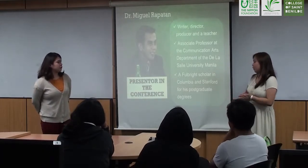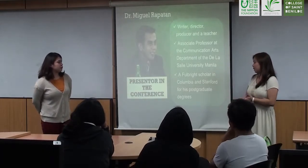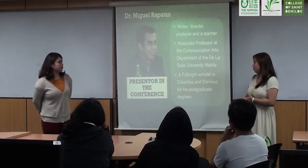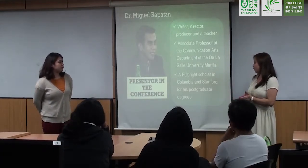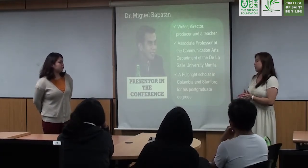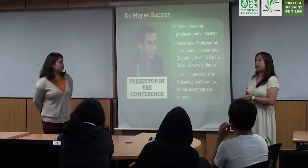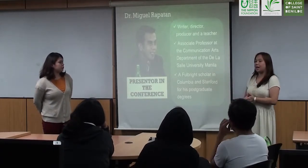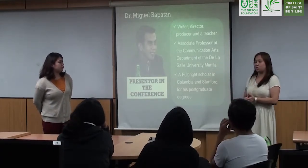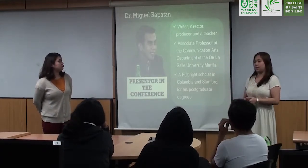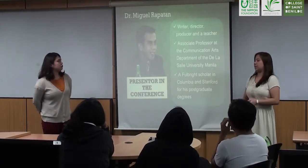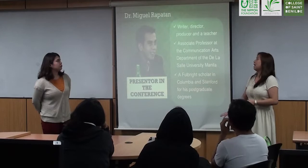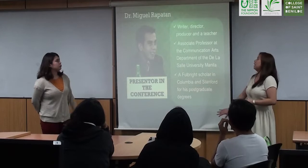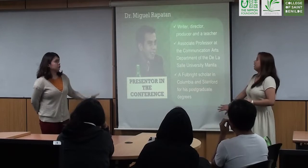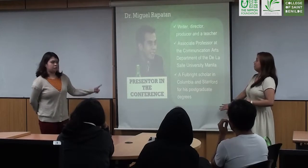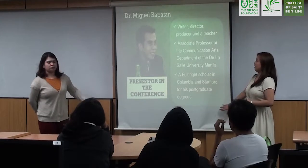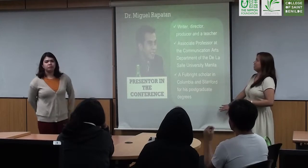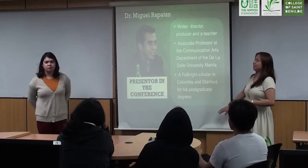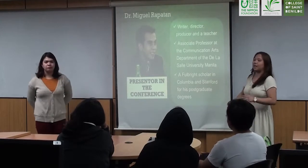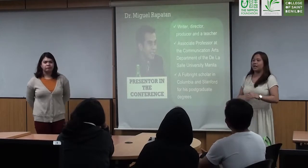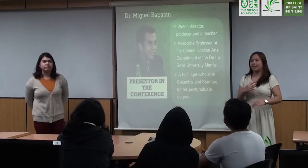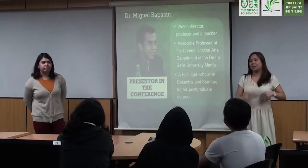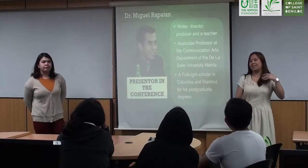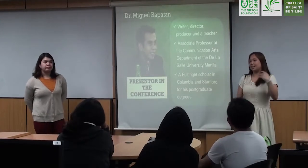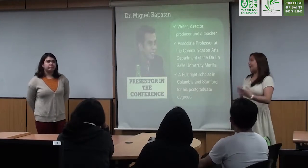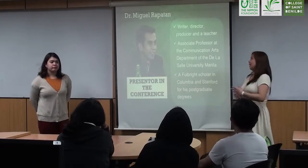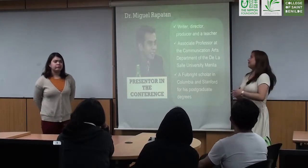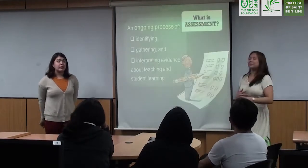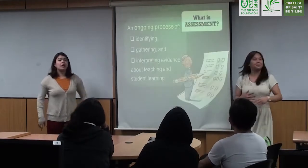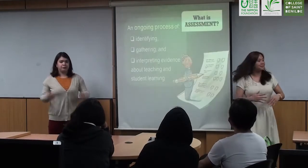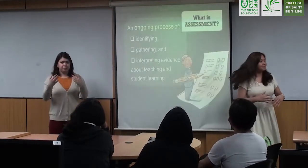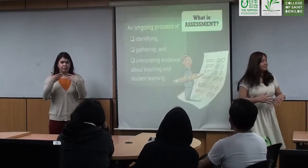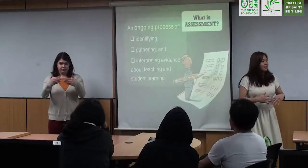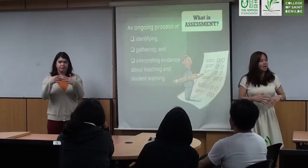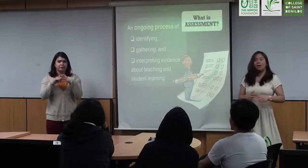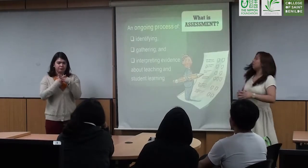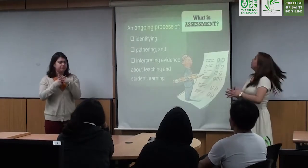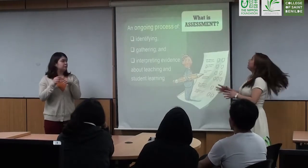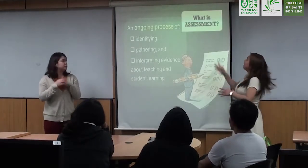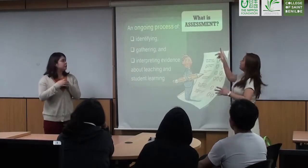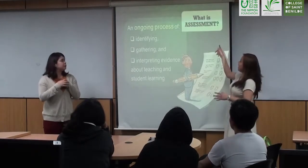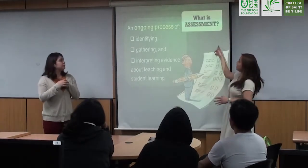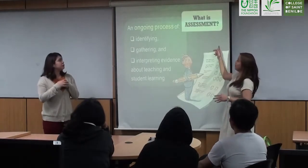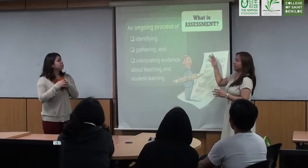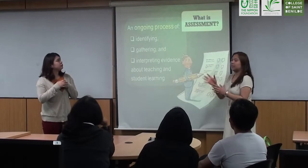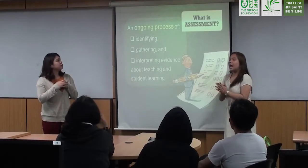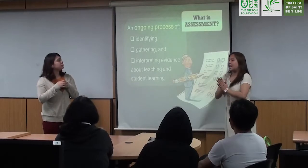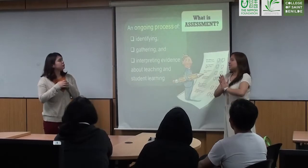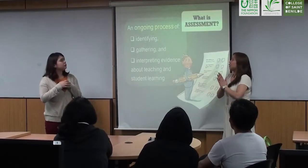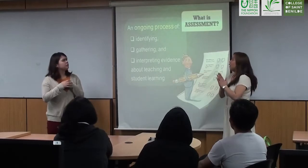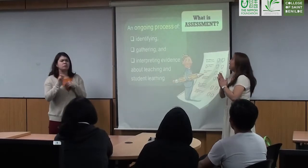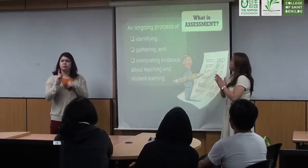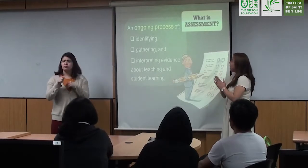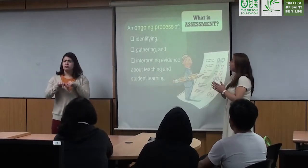and Stanford for his postgraduate degrees. So let's start. What is